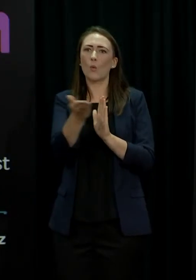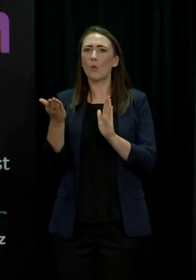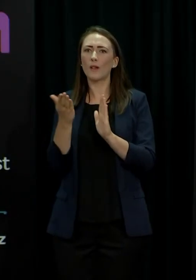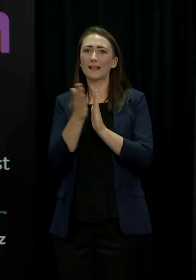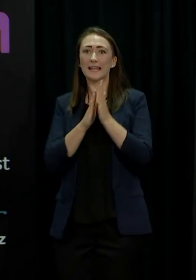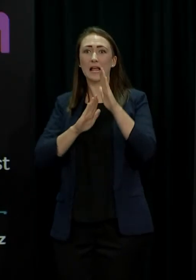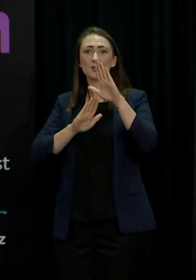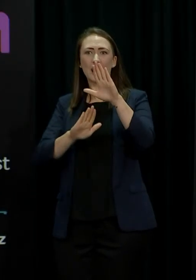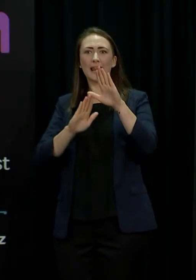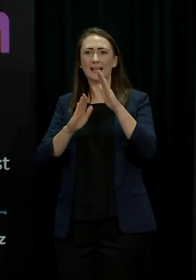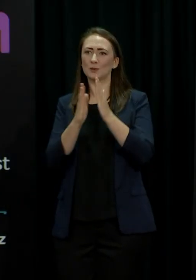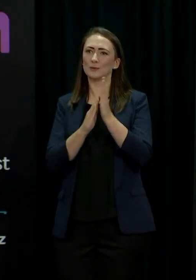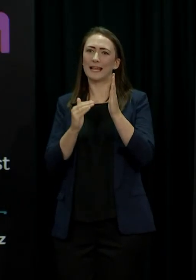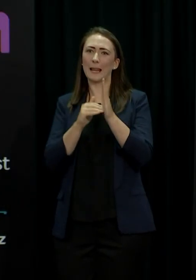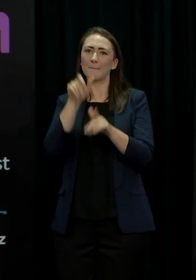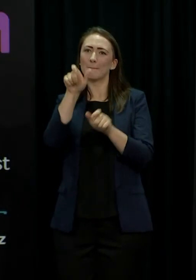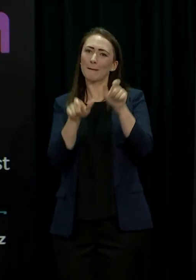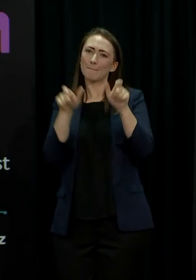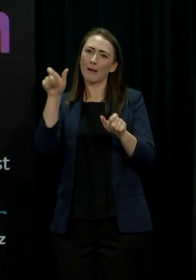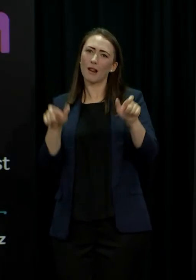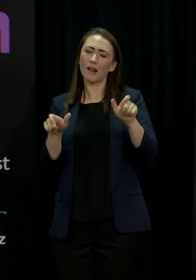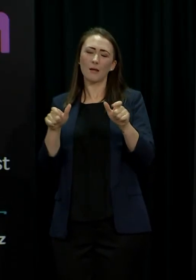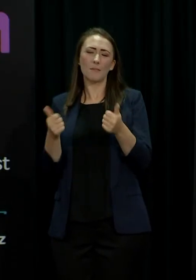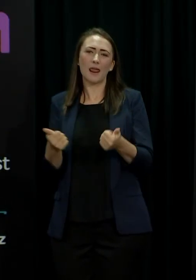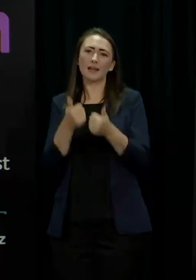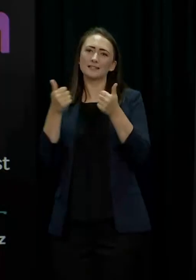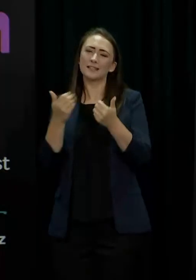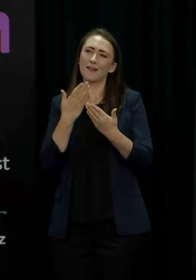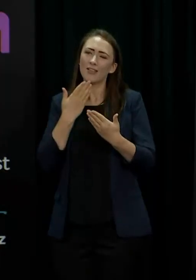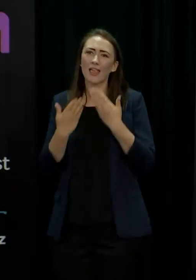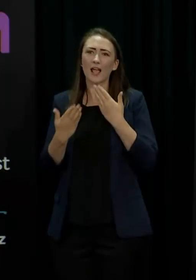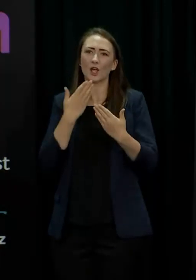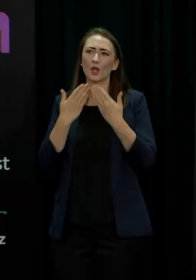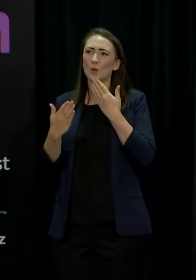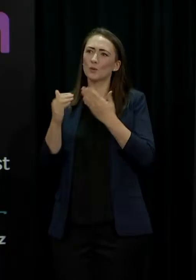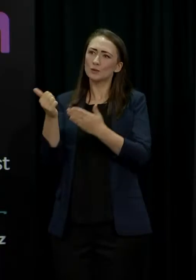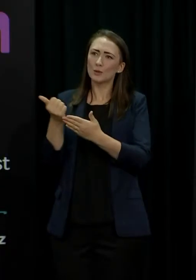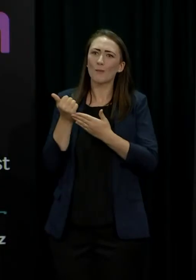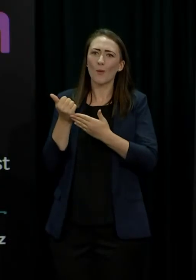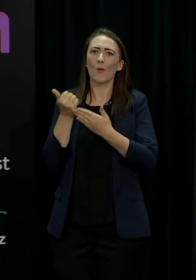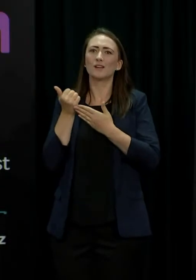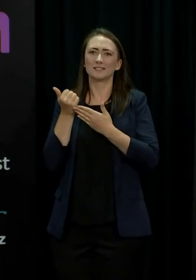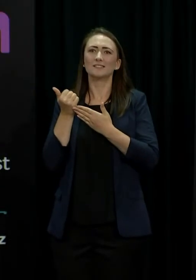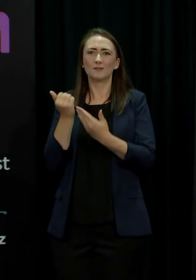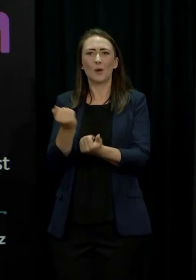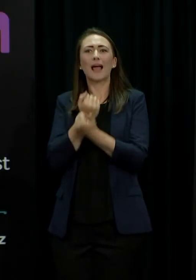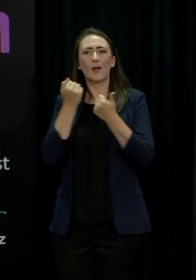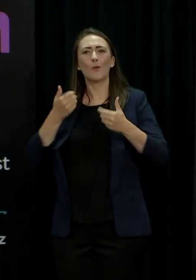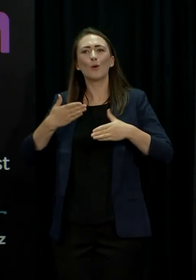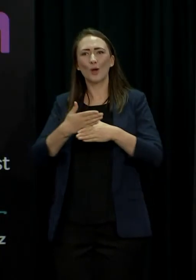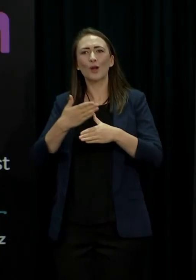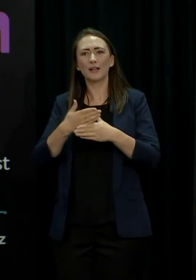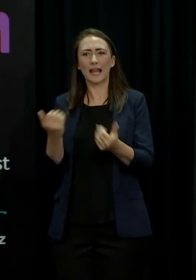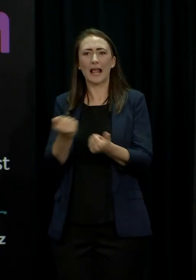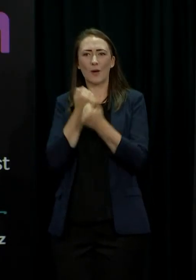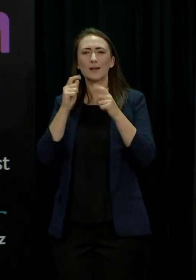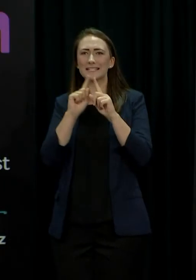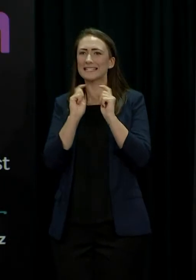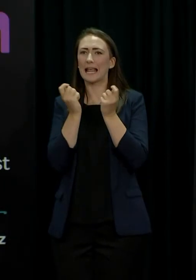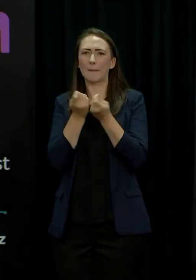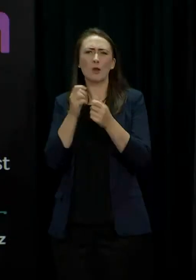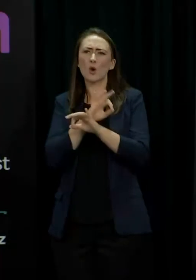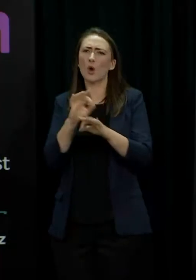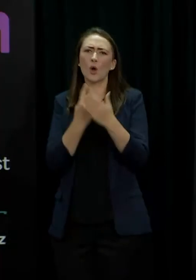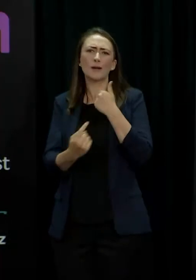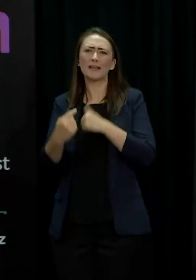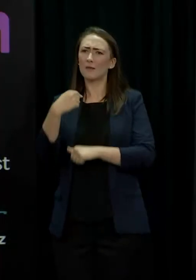country a huge number of messages of gratitude and support, not for me in my role, but for the work that our team has done. And so that's